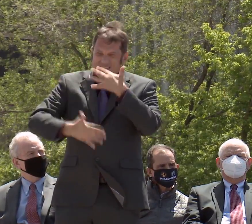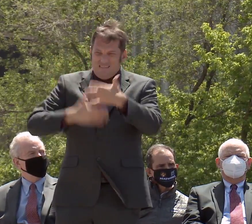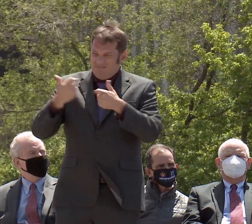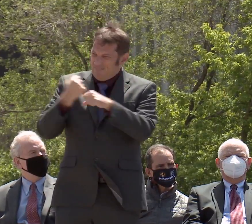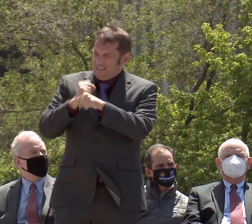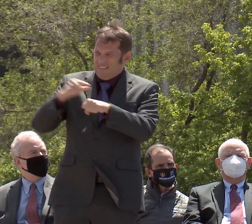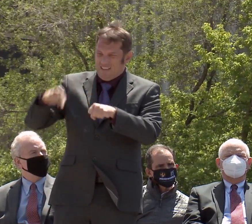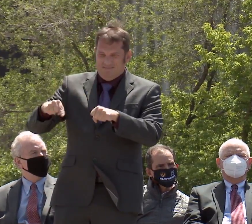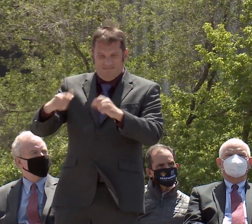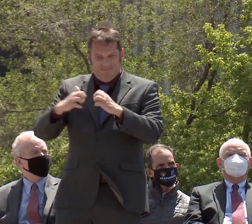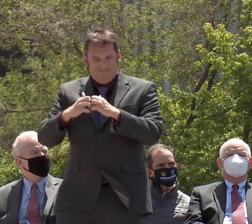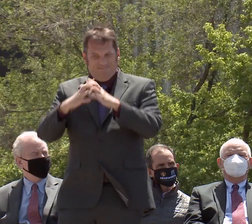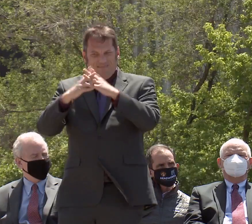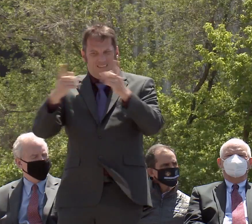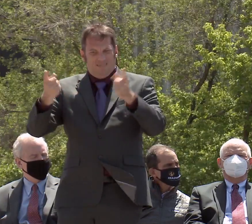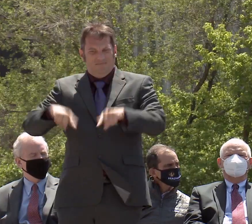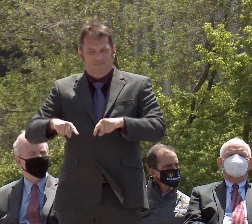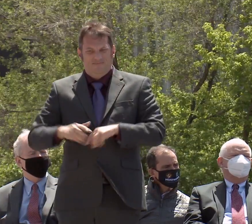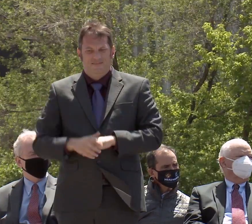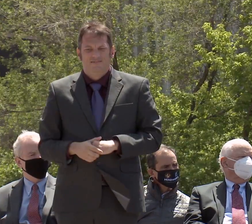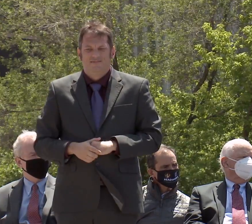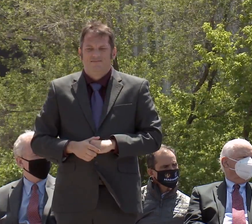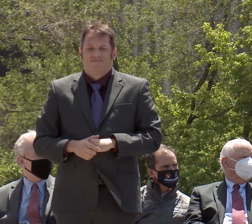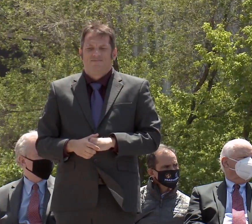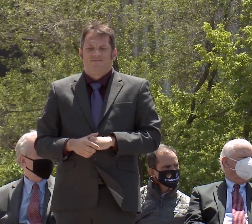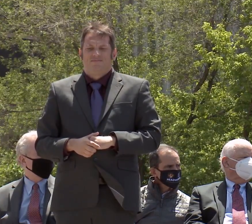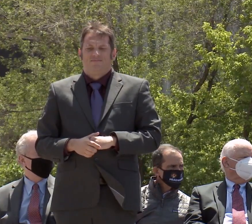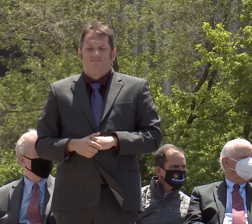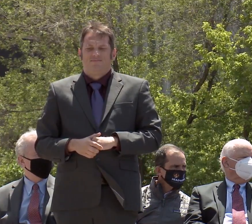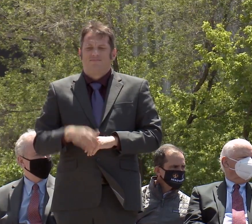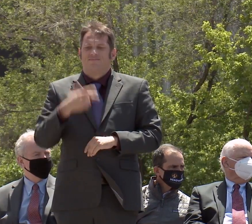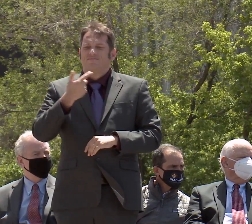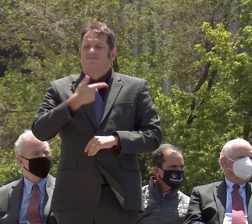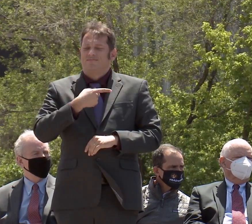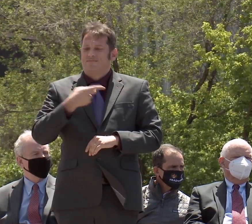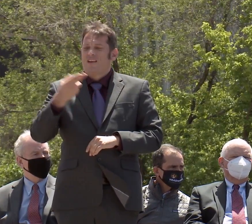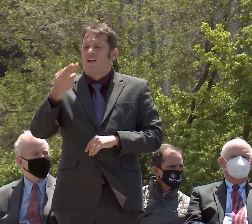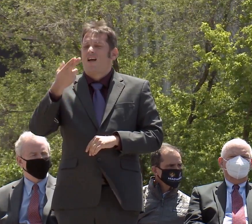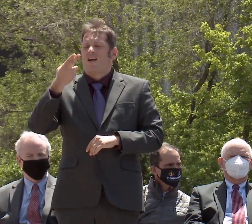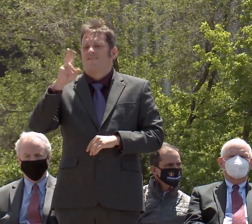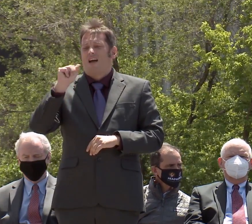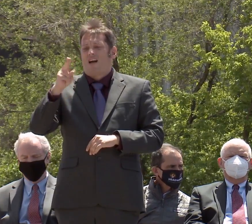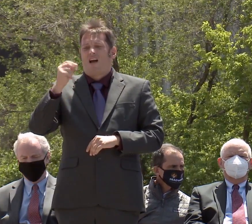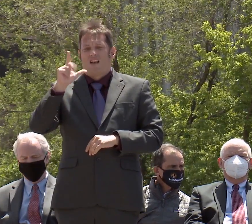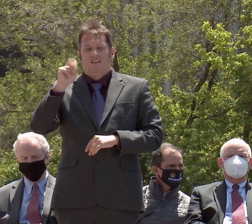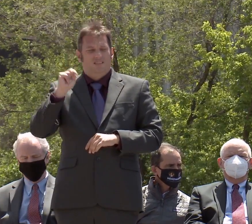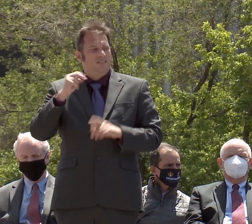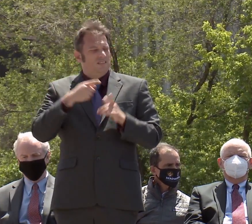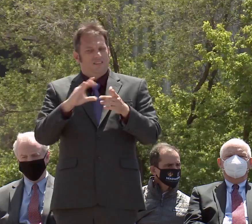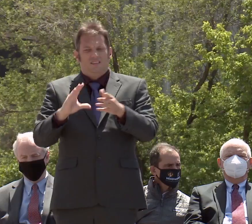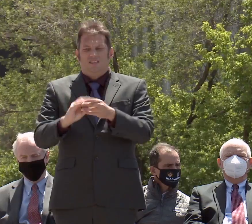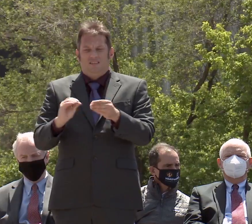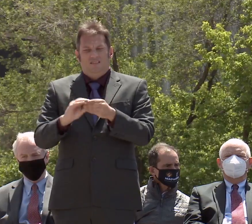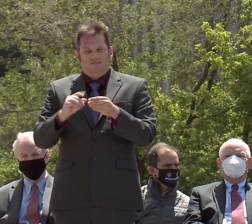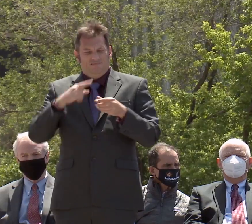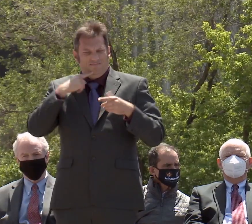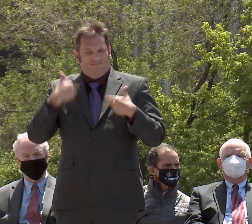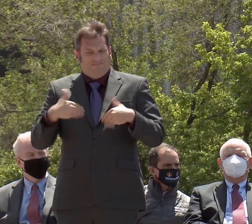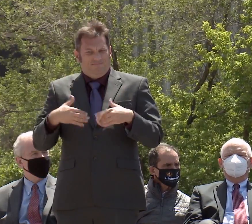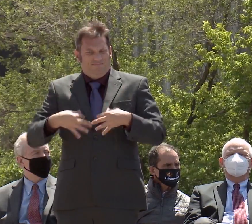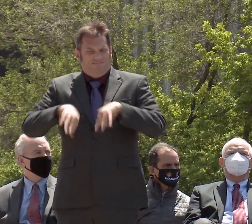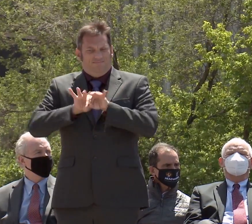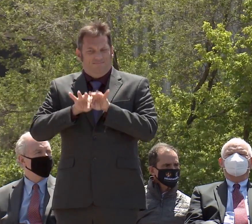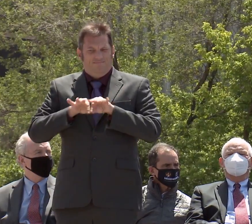of life issue that is being addressed here. And as Senator Cardin said, having